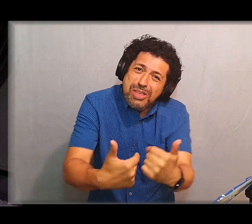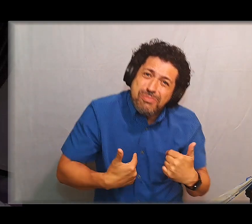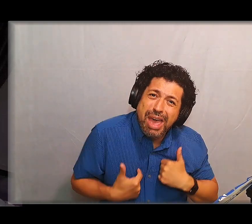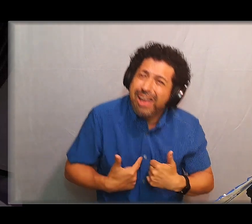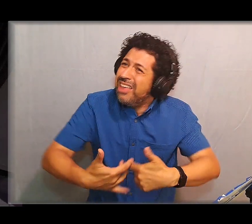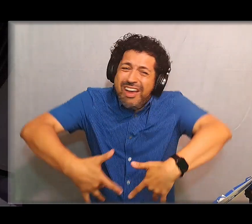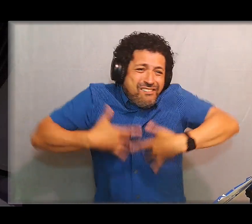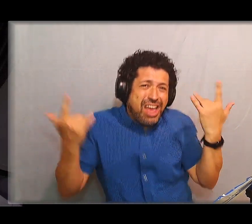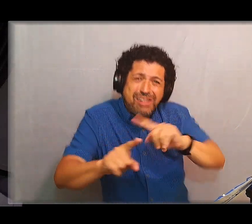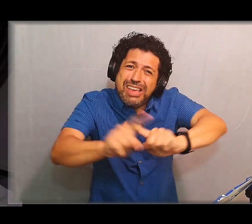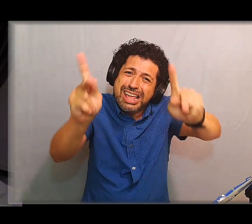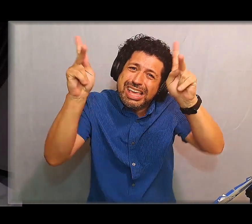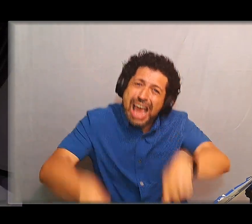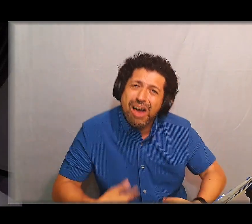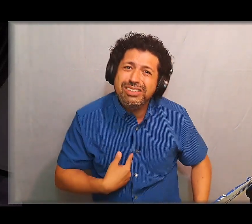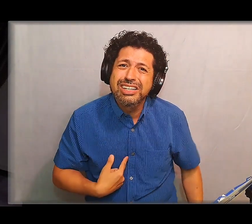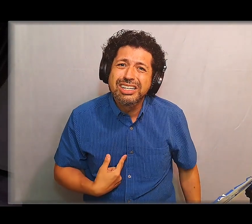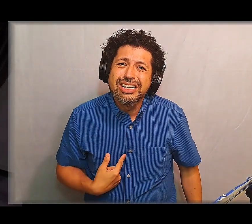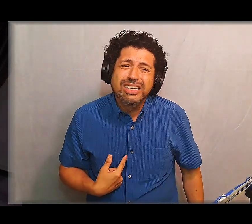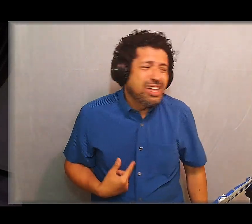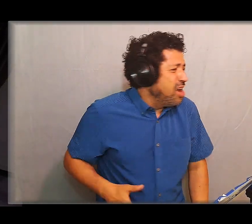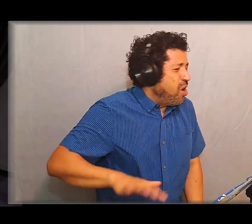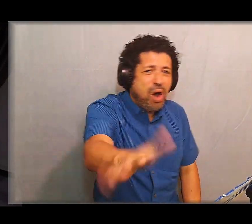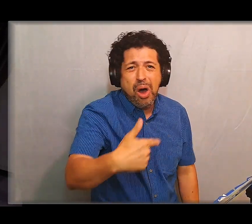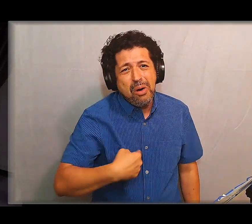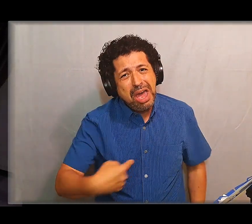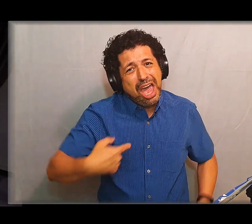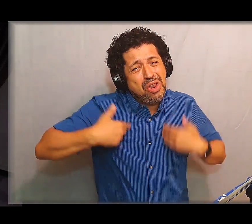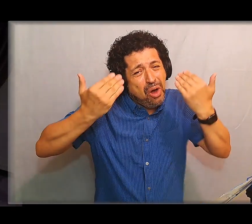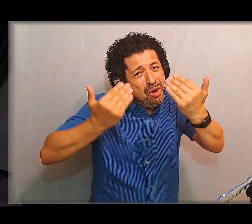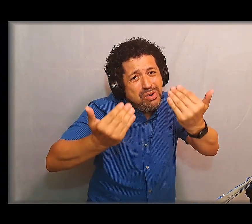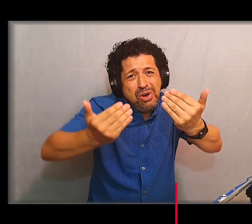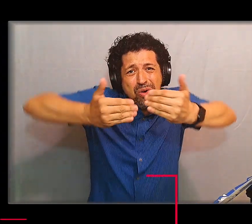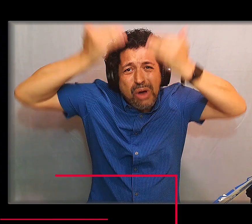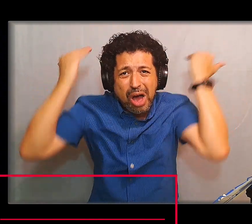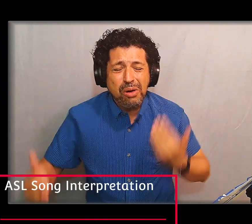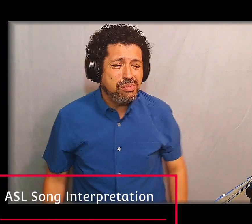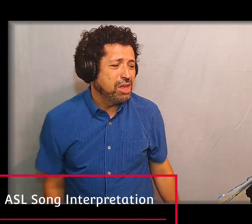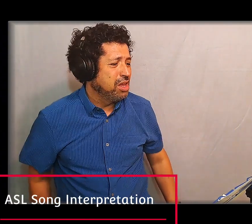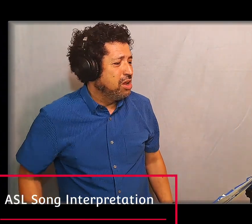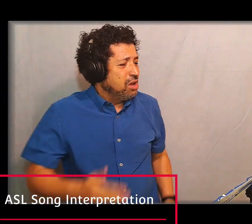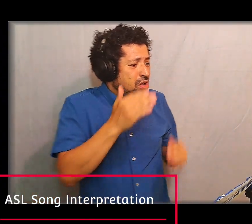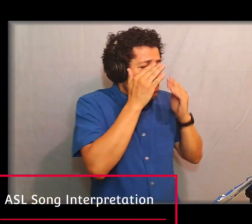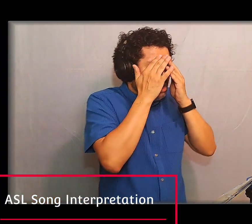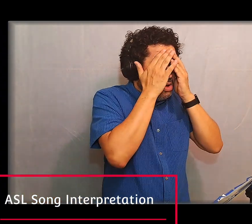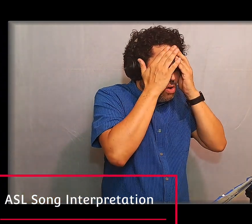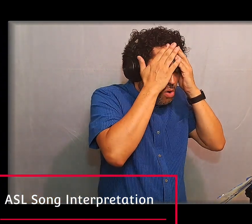over me? Feels like I'm somebody else. I get overwhelmed.